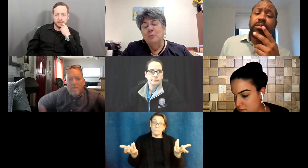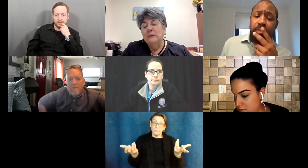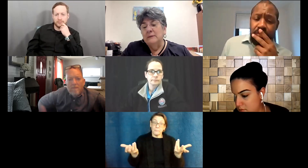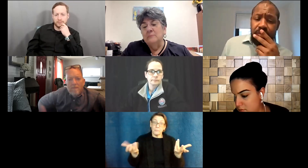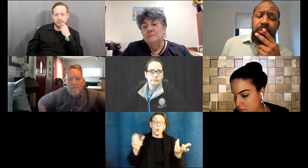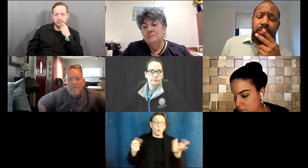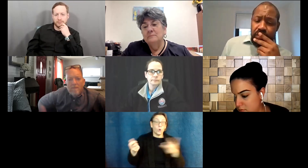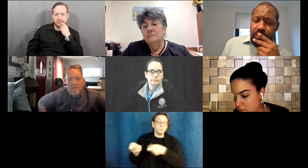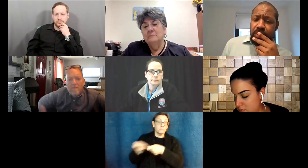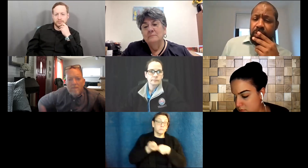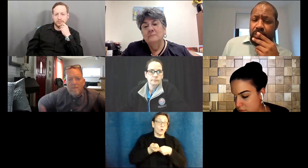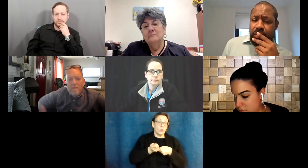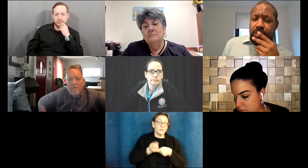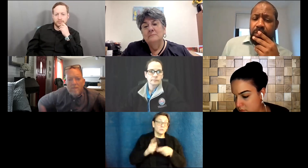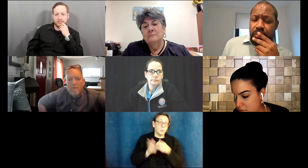could pull in.